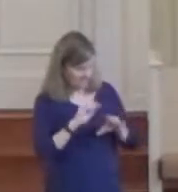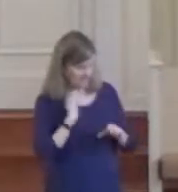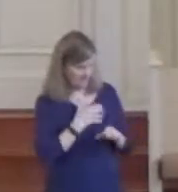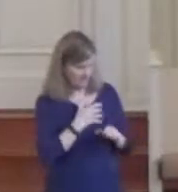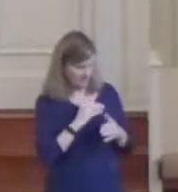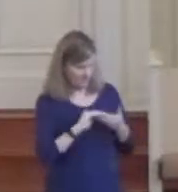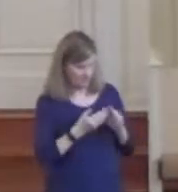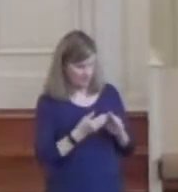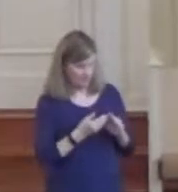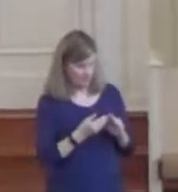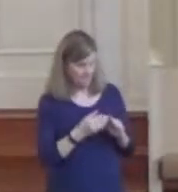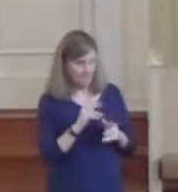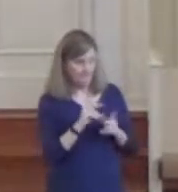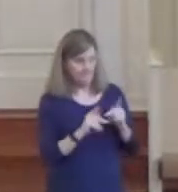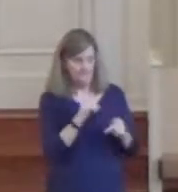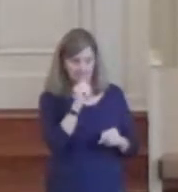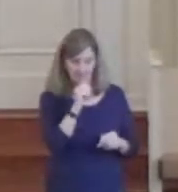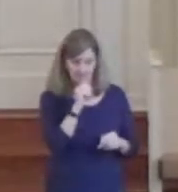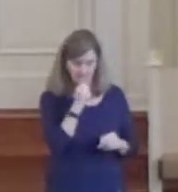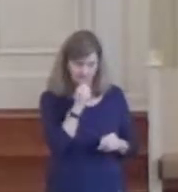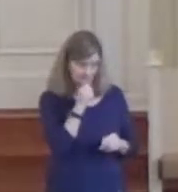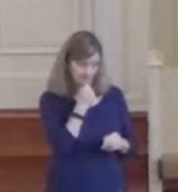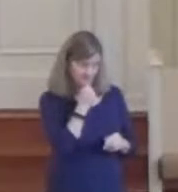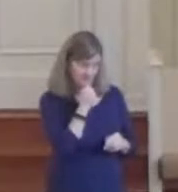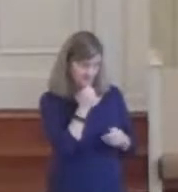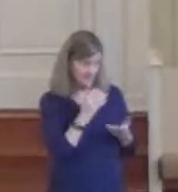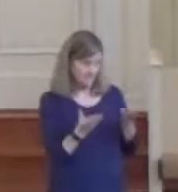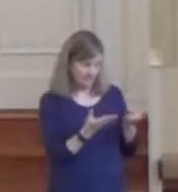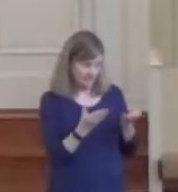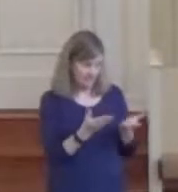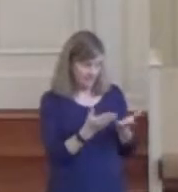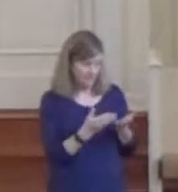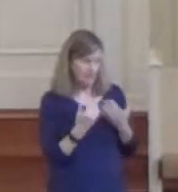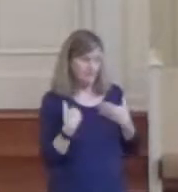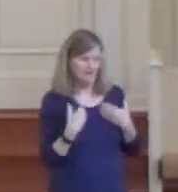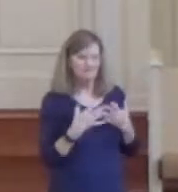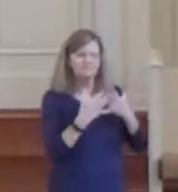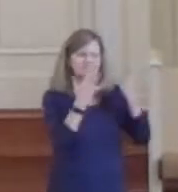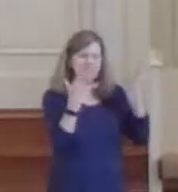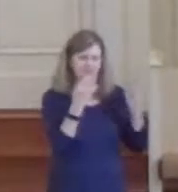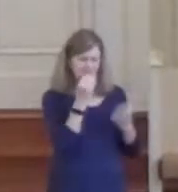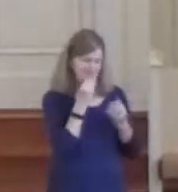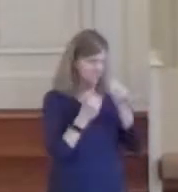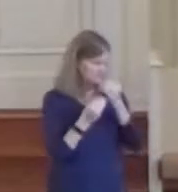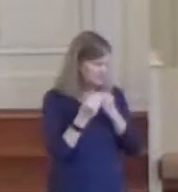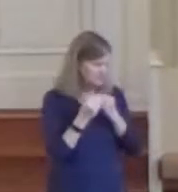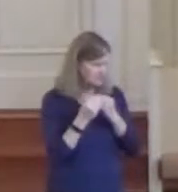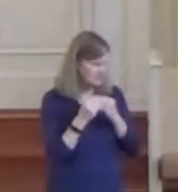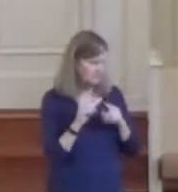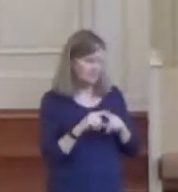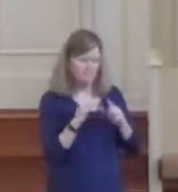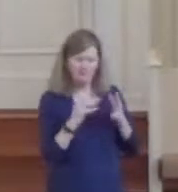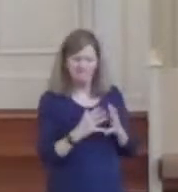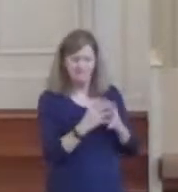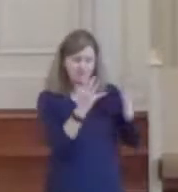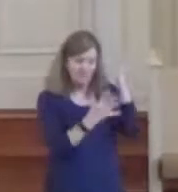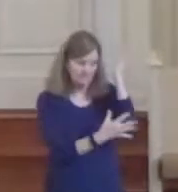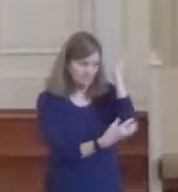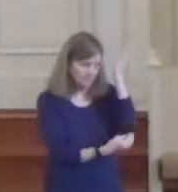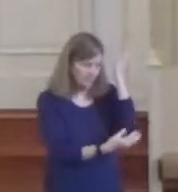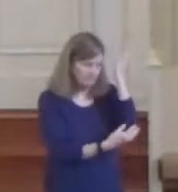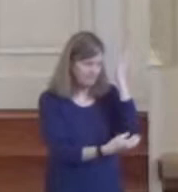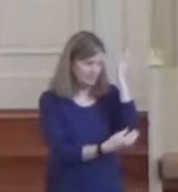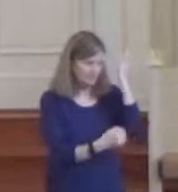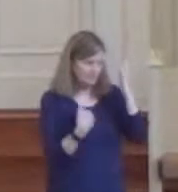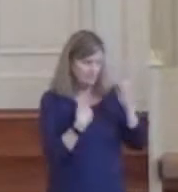are people who are suffering from the chaos in this day and age when we have so much food and so much plenty of poverty. And we as the church are called to